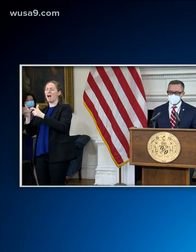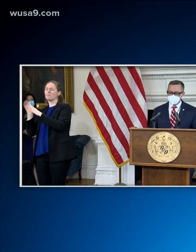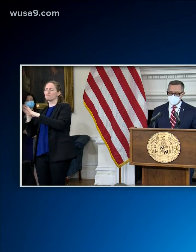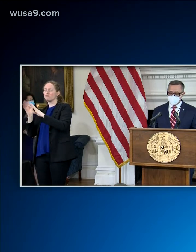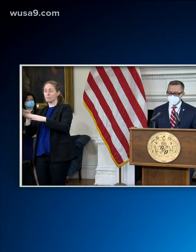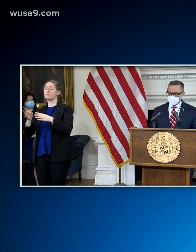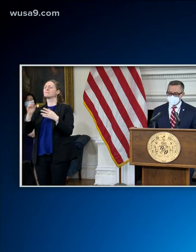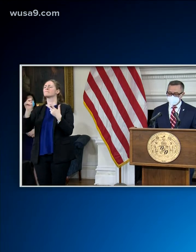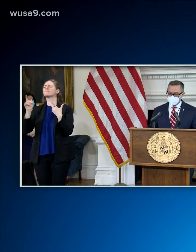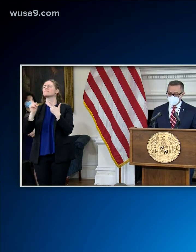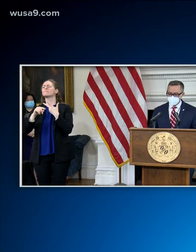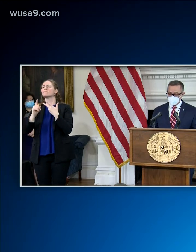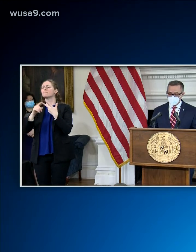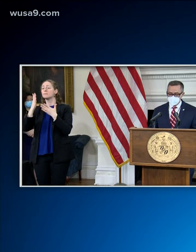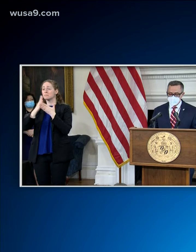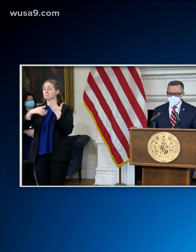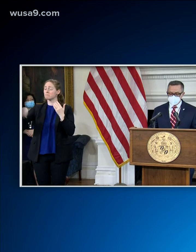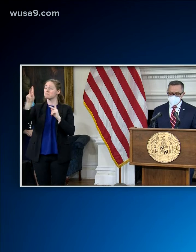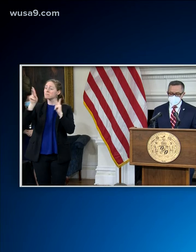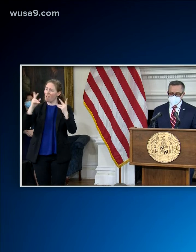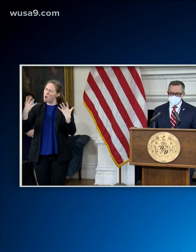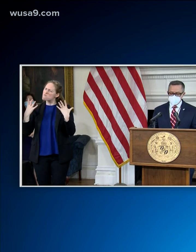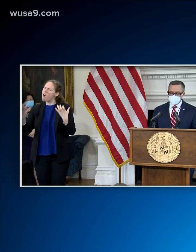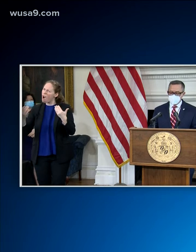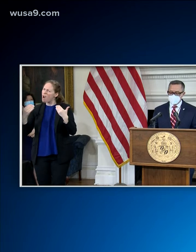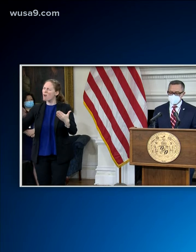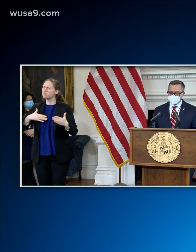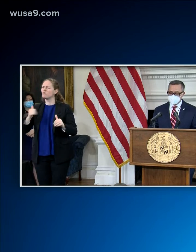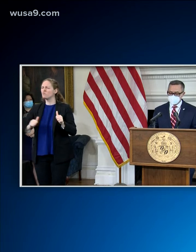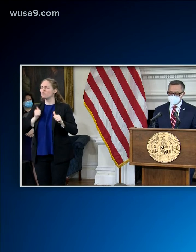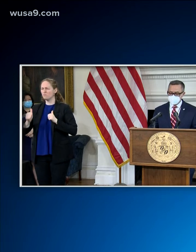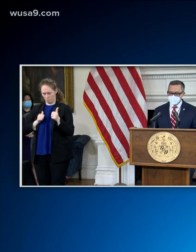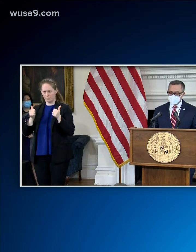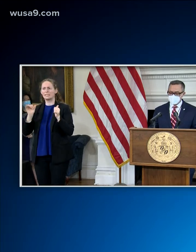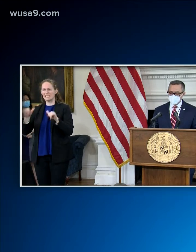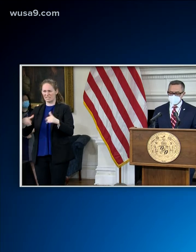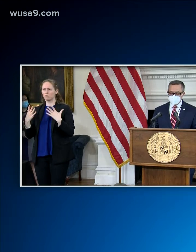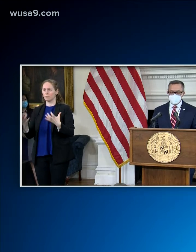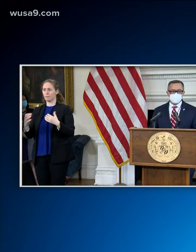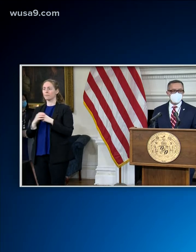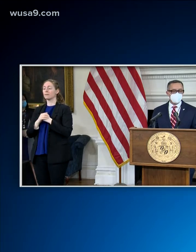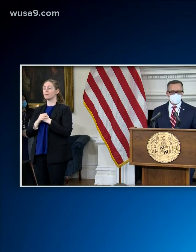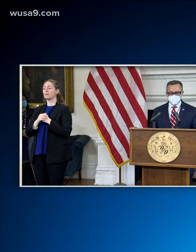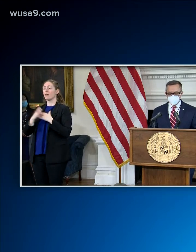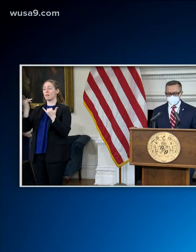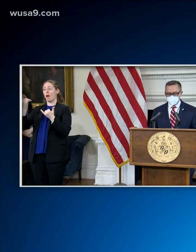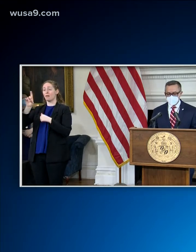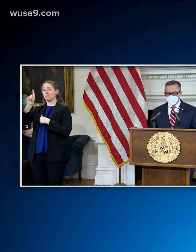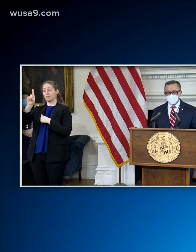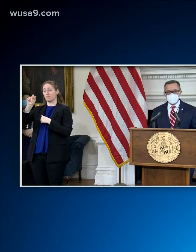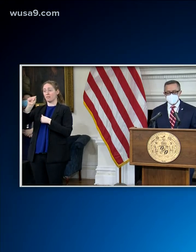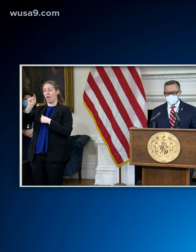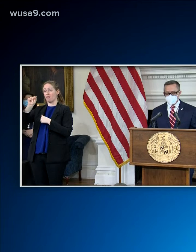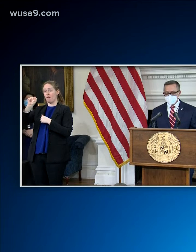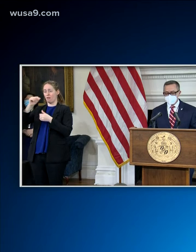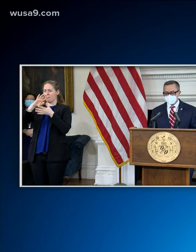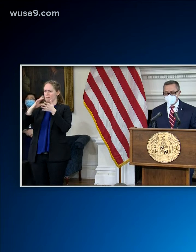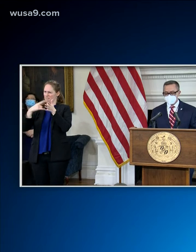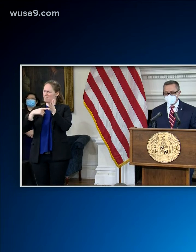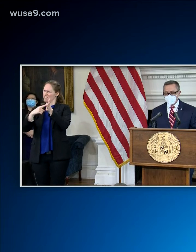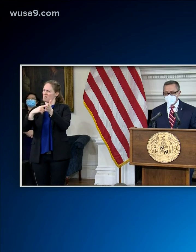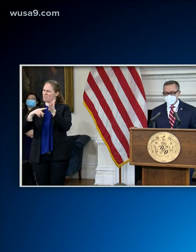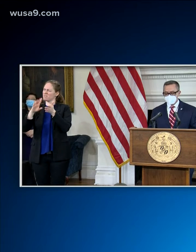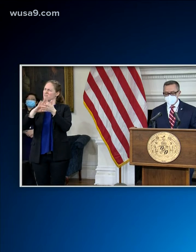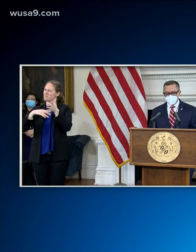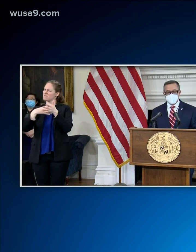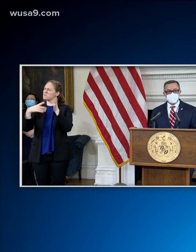willingness to receive the vaccine. To date, continued data suggests that the vaccines currently approved for use in the United